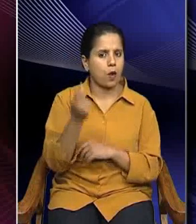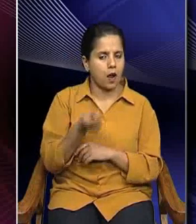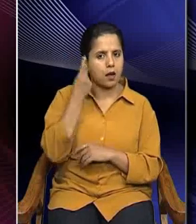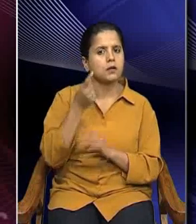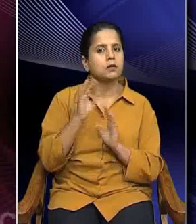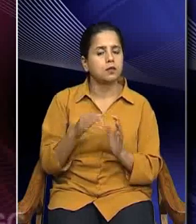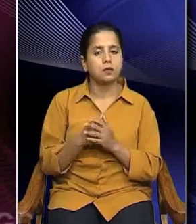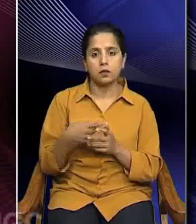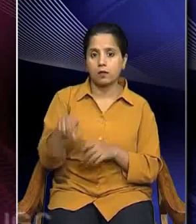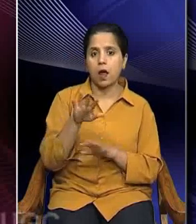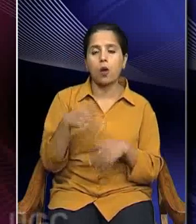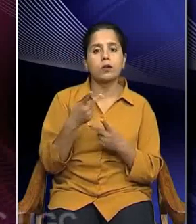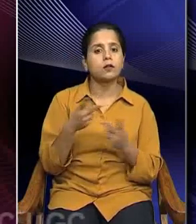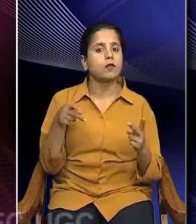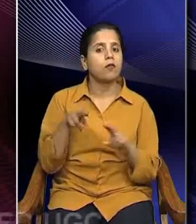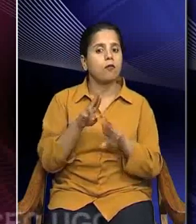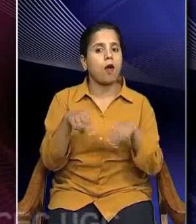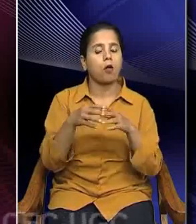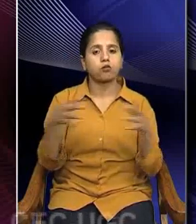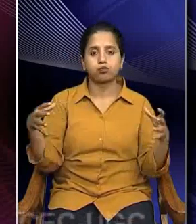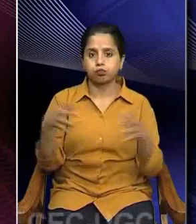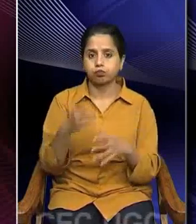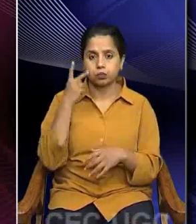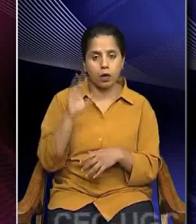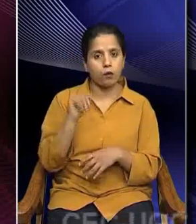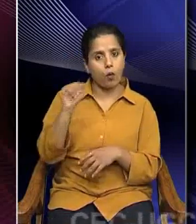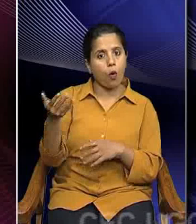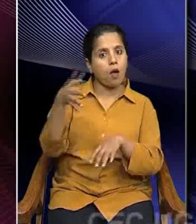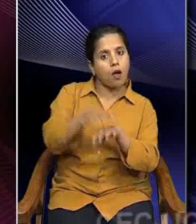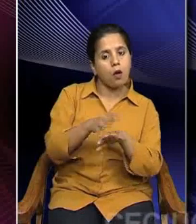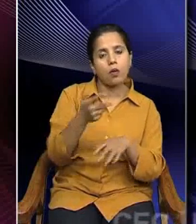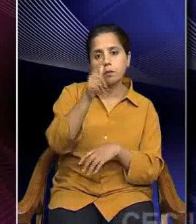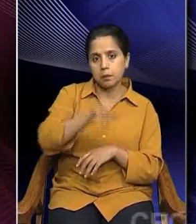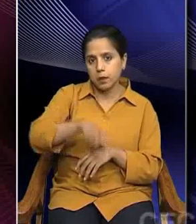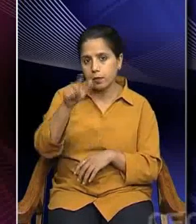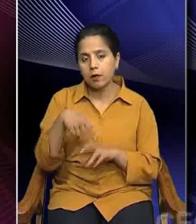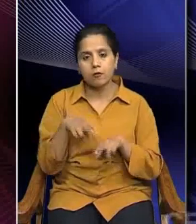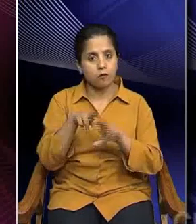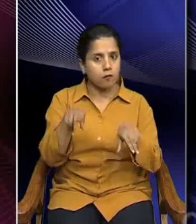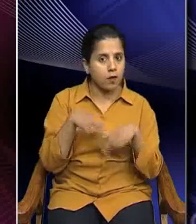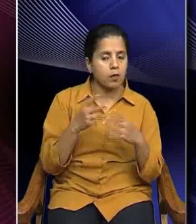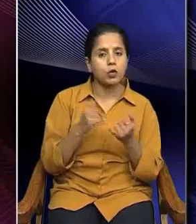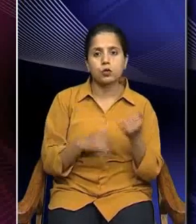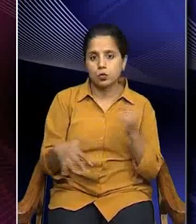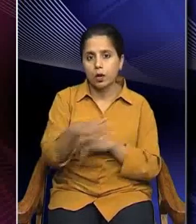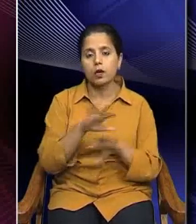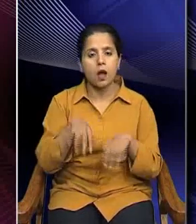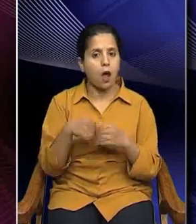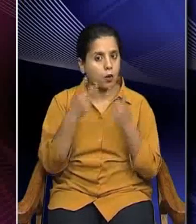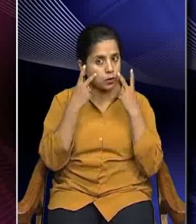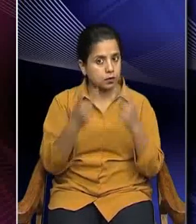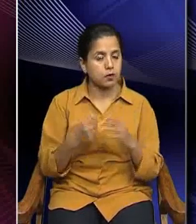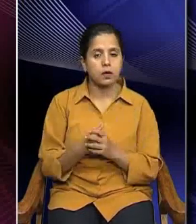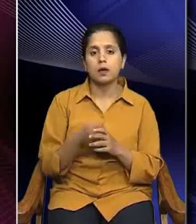these different sizes of families have implications for individuals, families and society as a whole. And